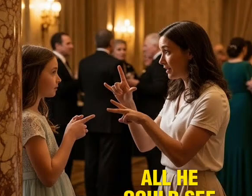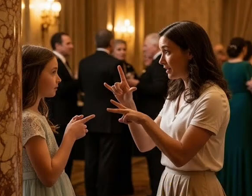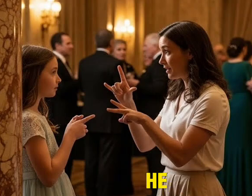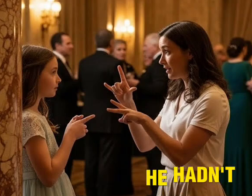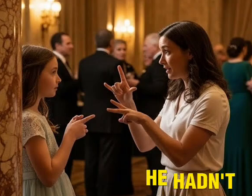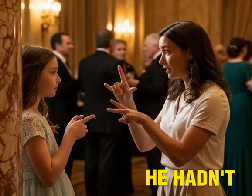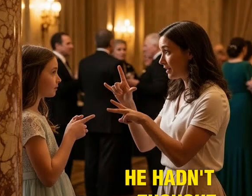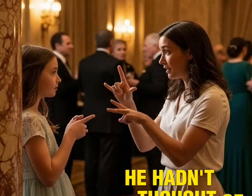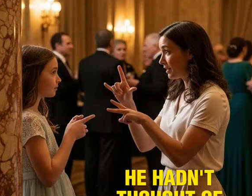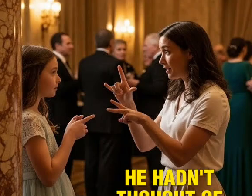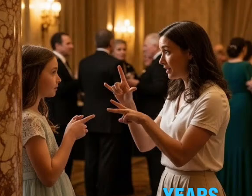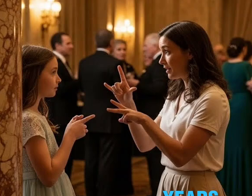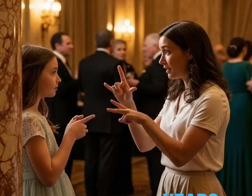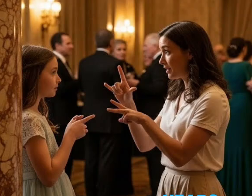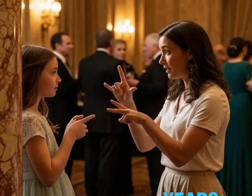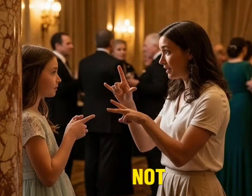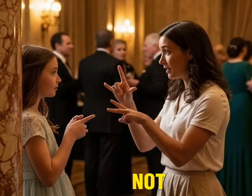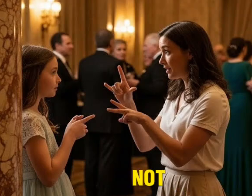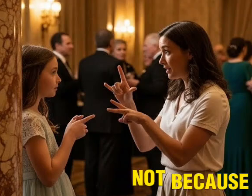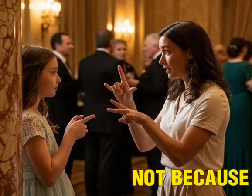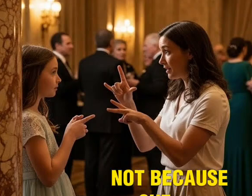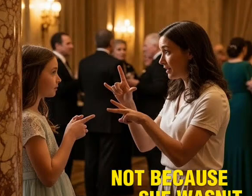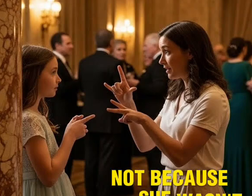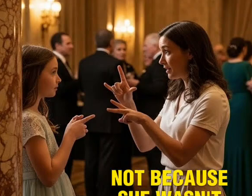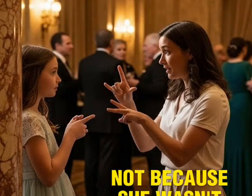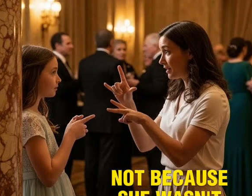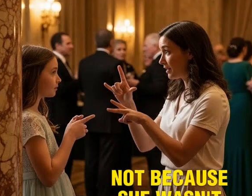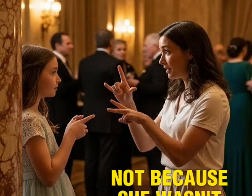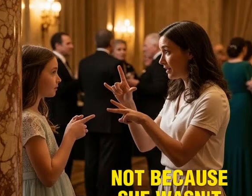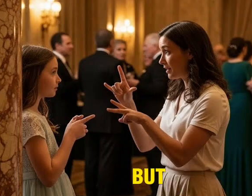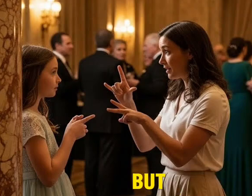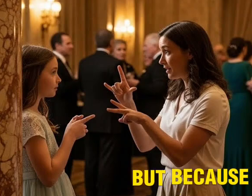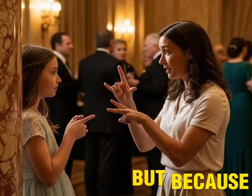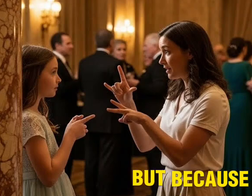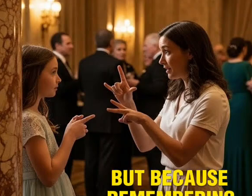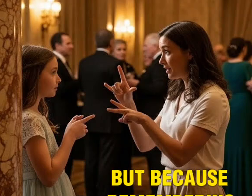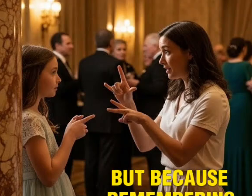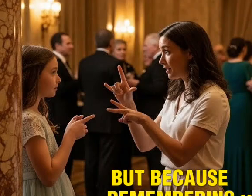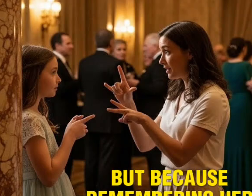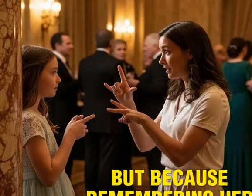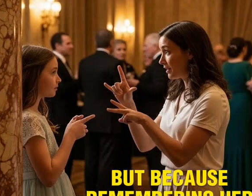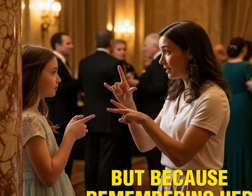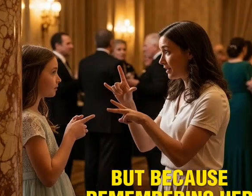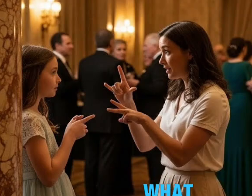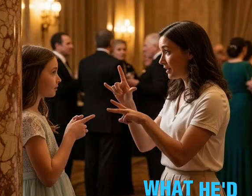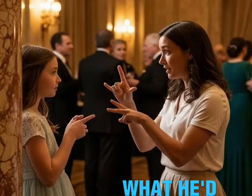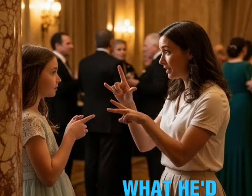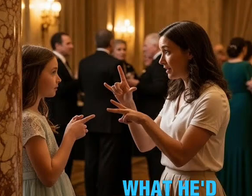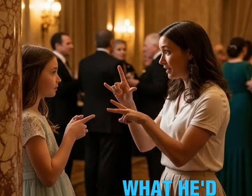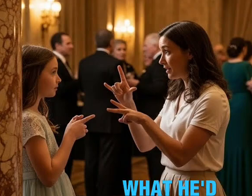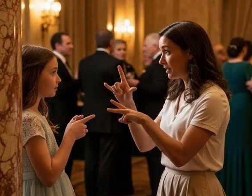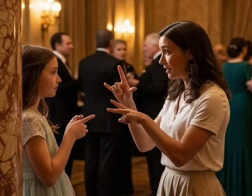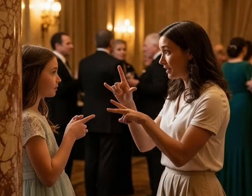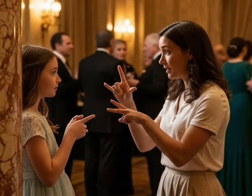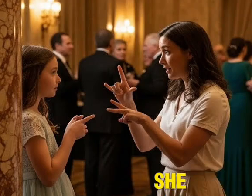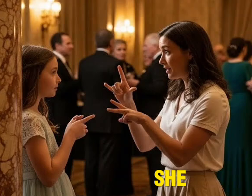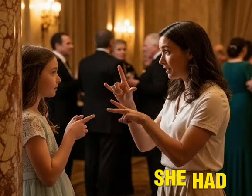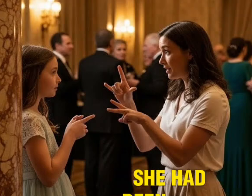He hadn't thought of her in years, not because she wasn't unforgettable, but because remembering her meant facing what he'd lost. She had been